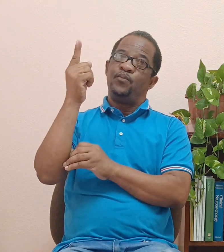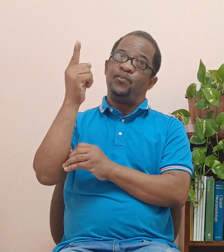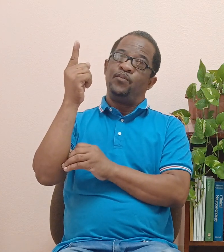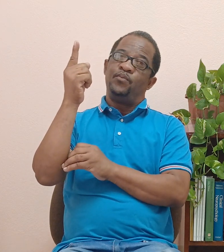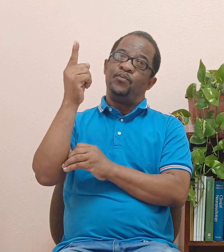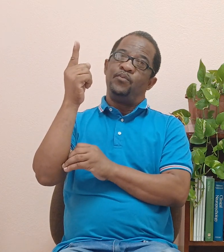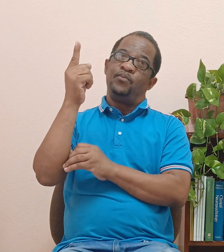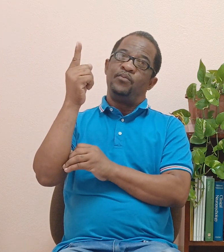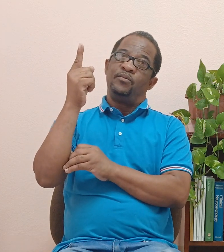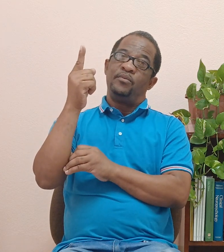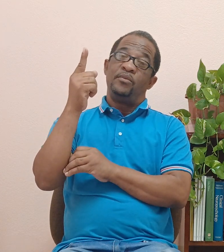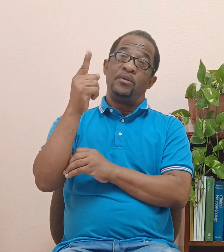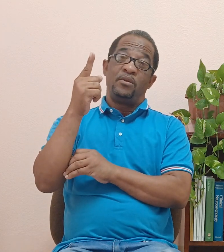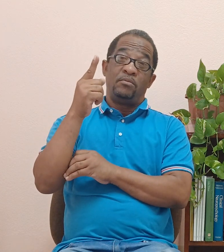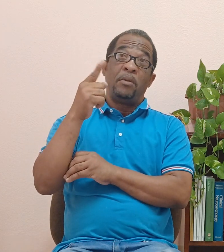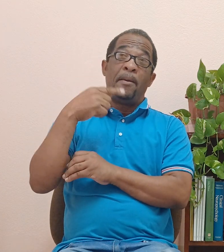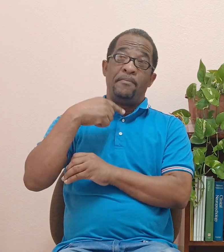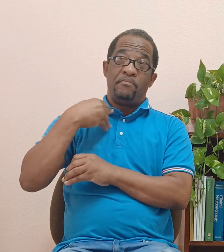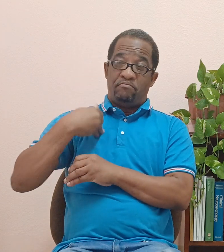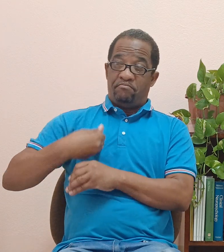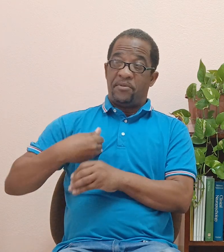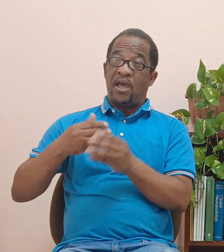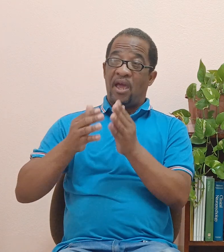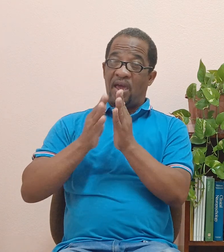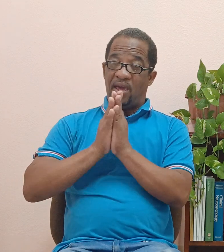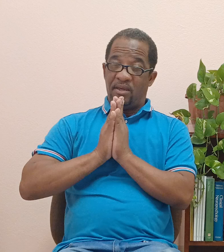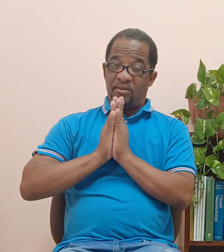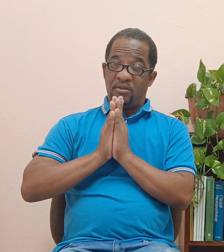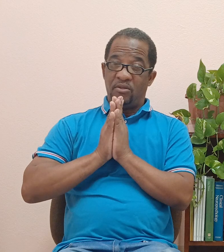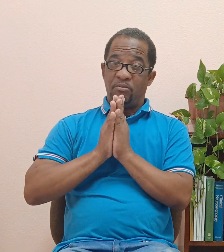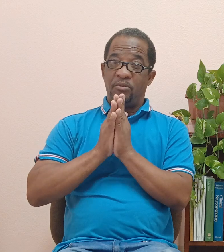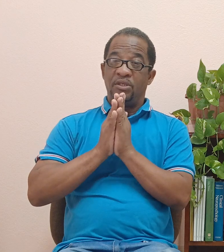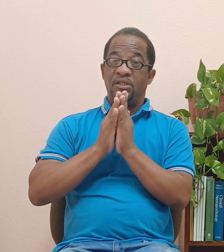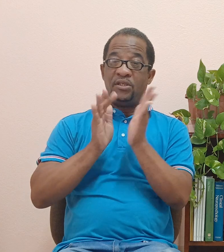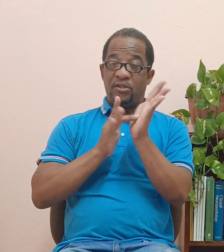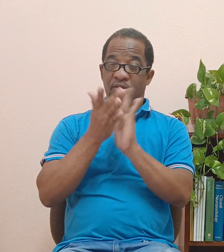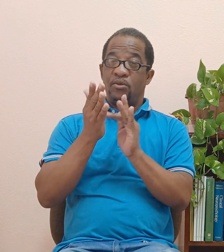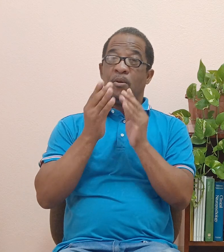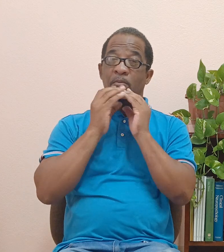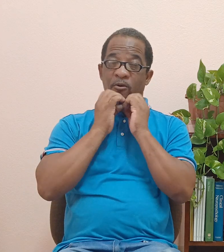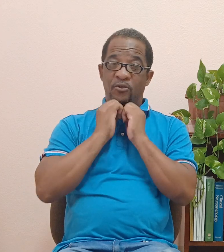These things I ask in Jesus' precious name. Amen.